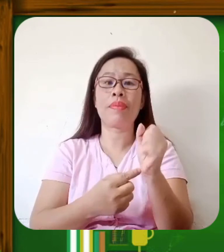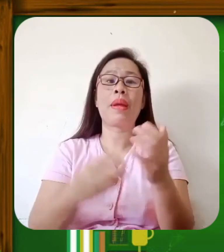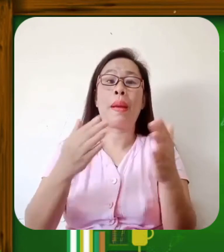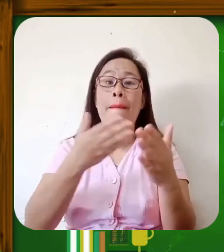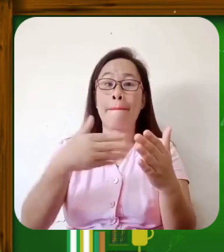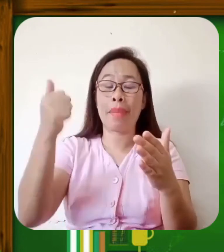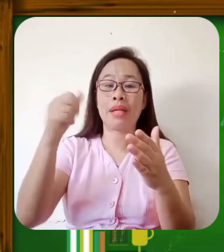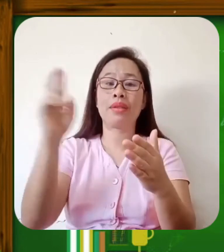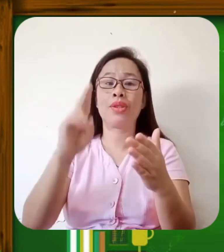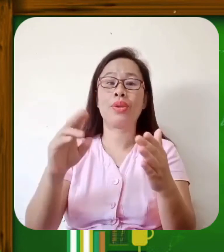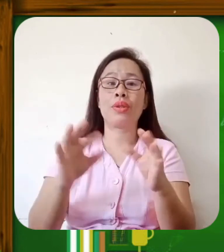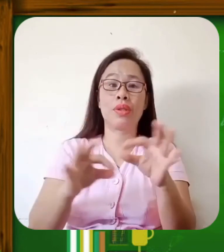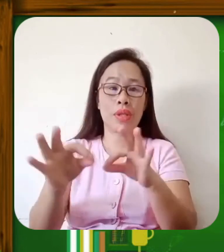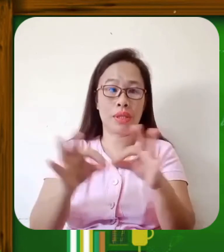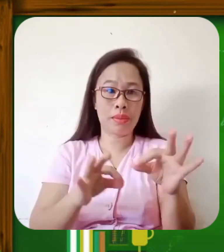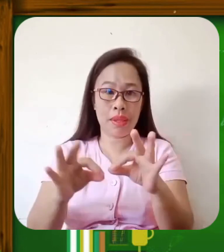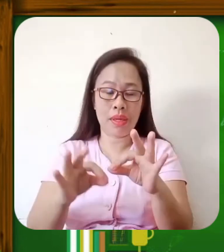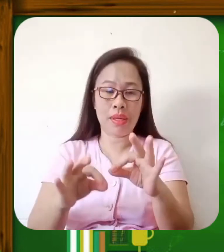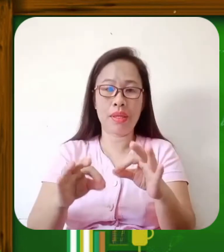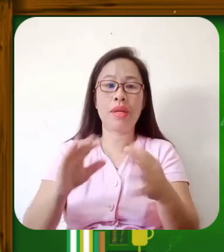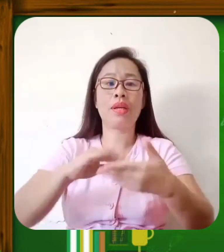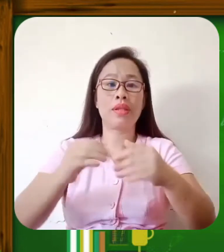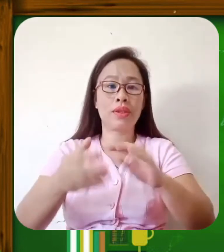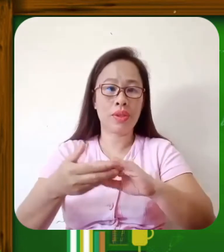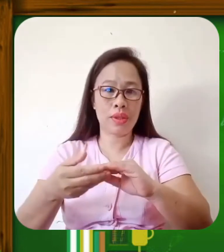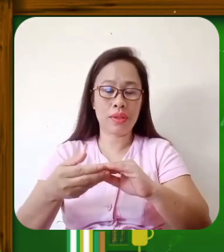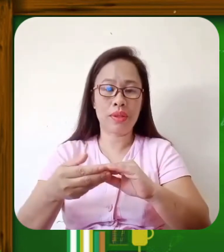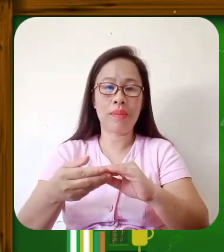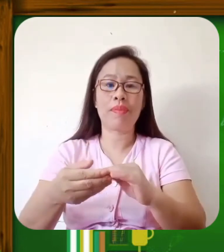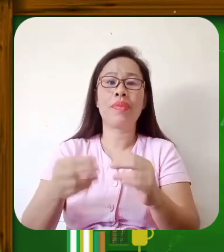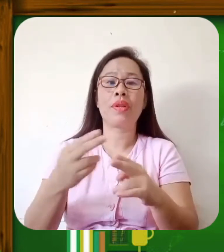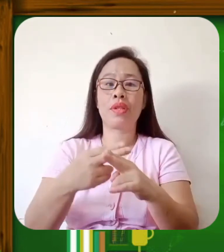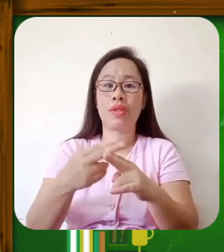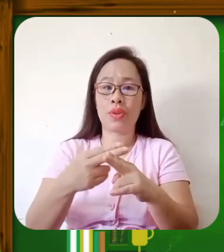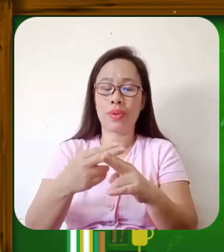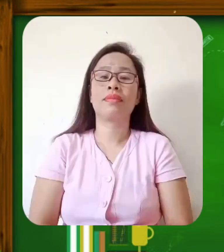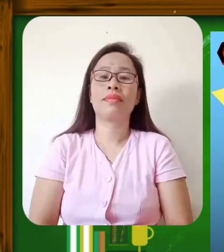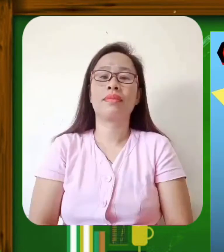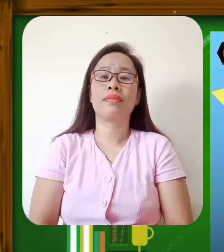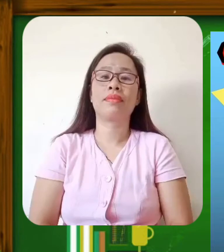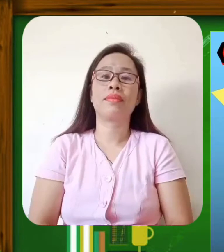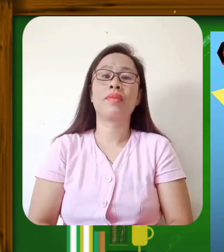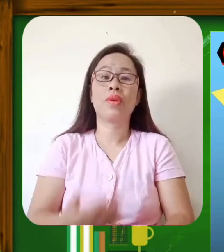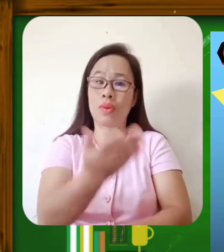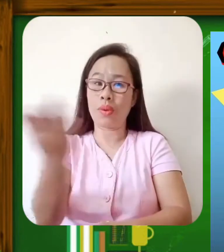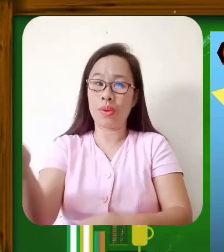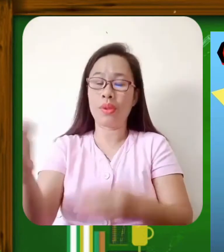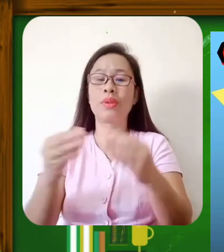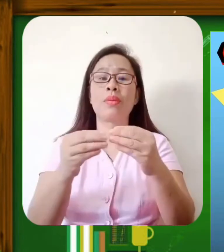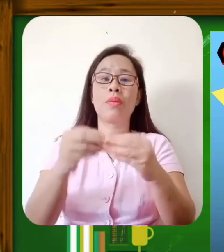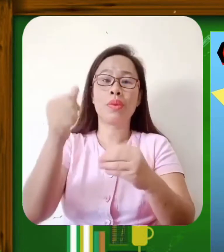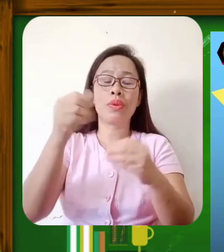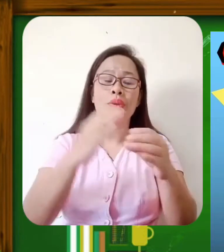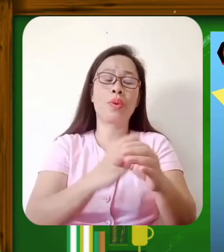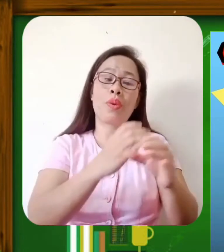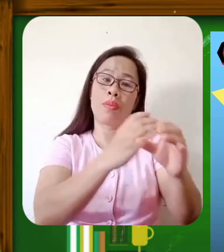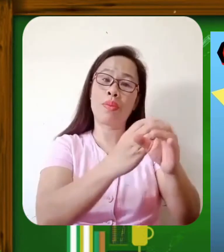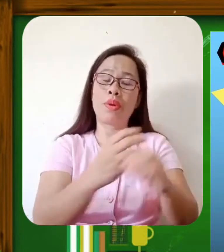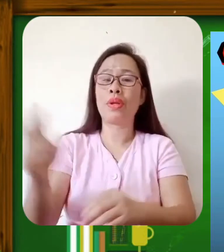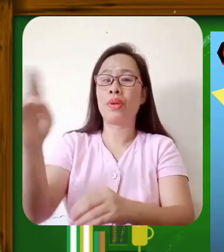when you explain or narrate events that are just short. Those are the most commonly